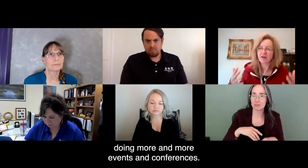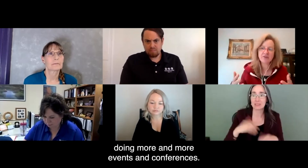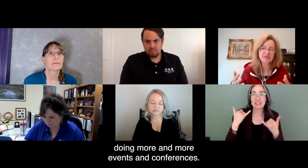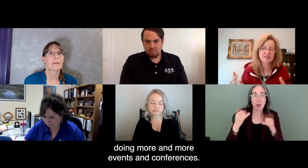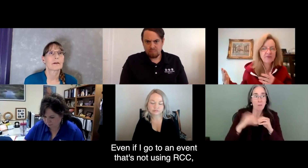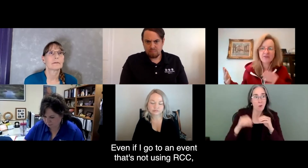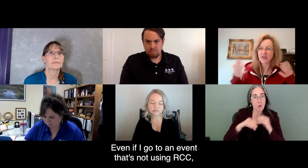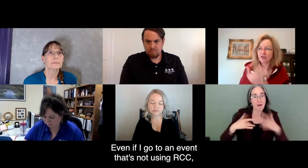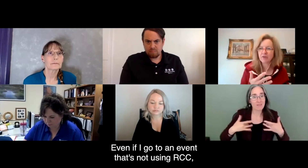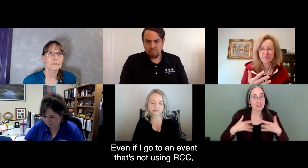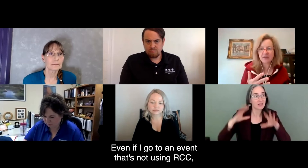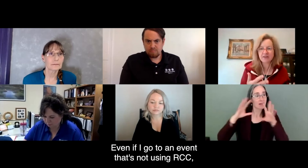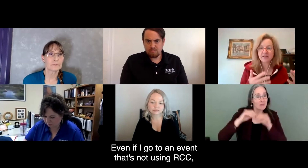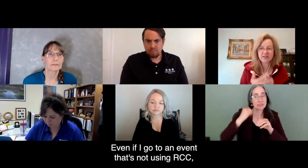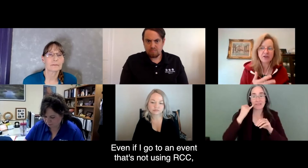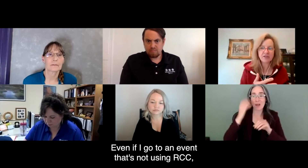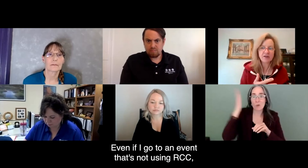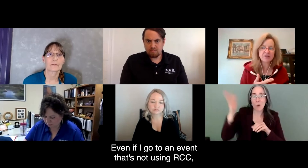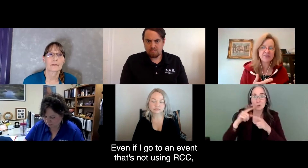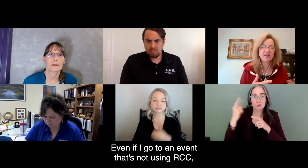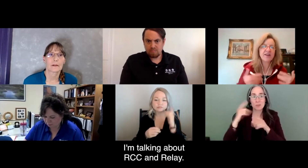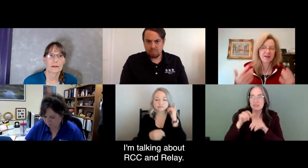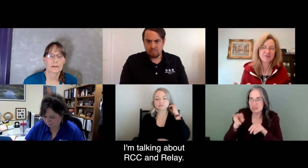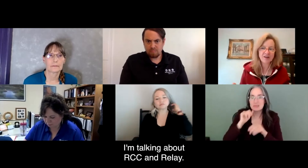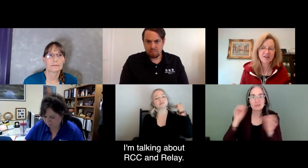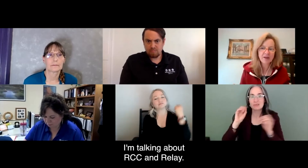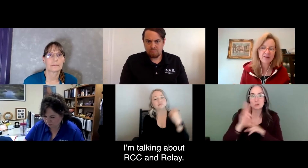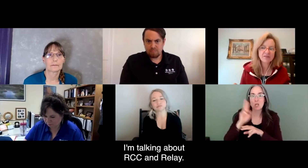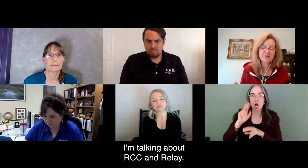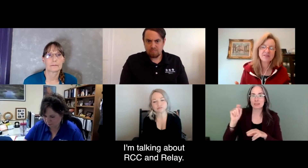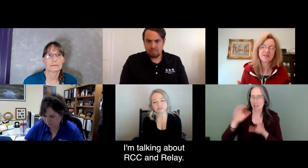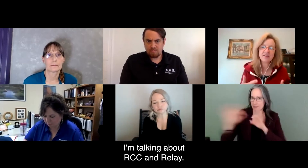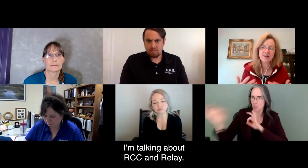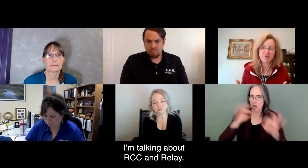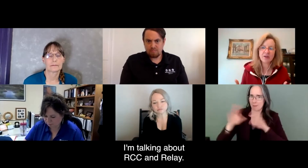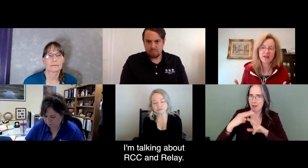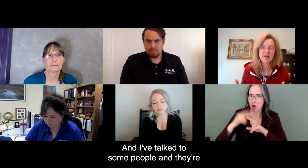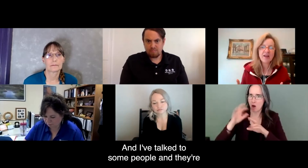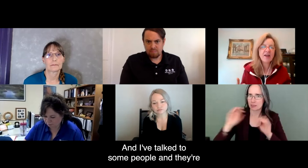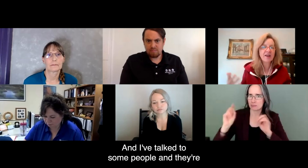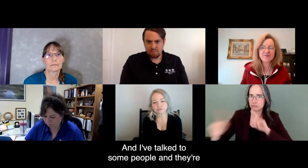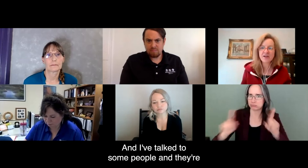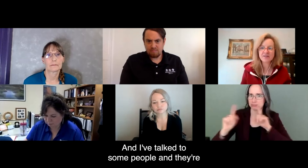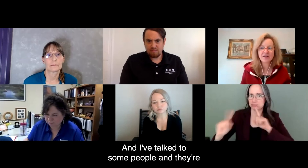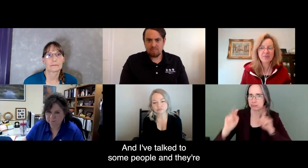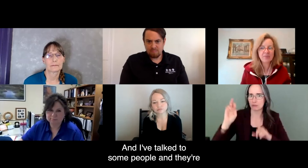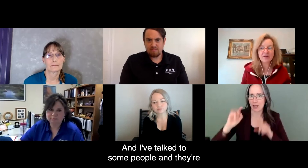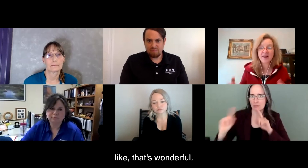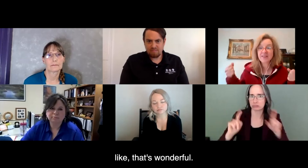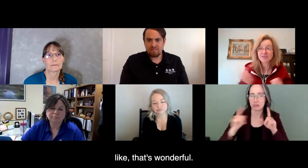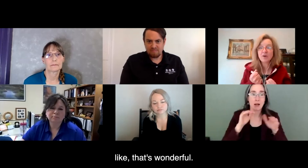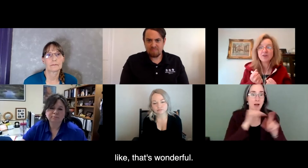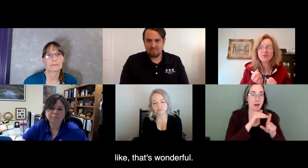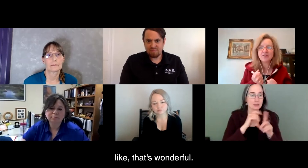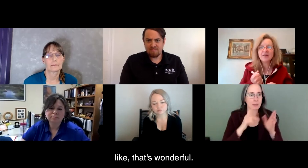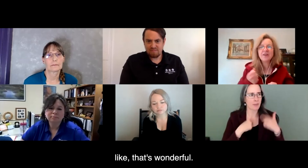and conferences, even if I go to an event that's not using RCC, I'm talking about RCC and Relay. And I've talked to some people and they're like,